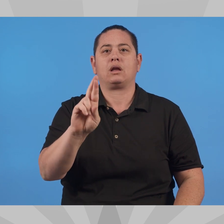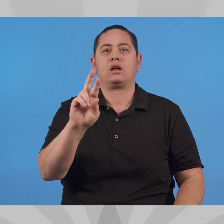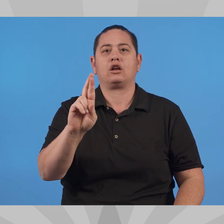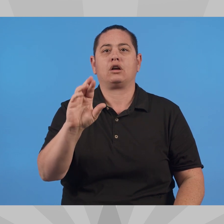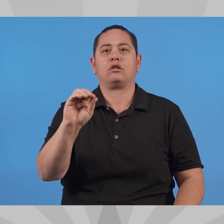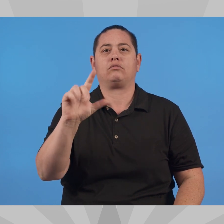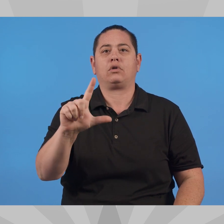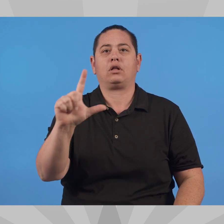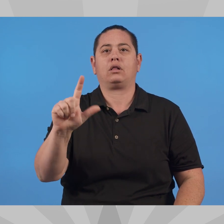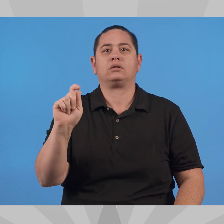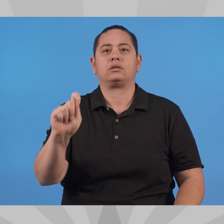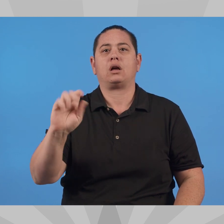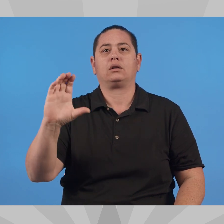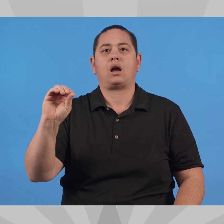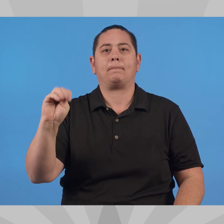myvotecarroll.com.